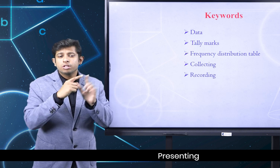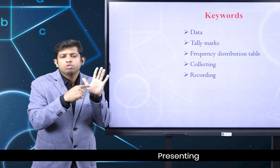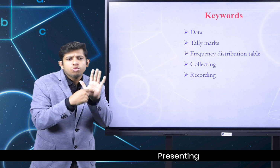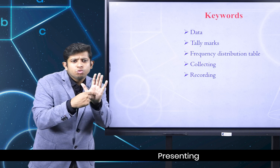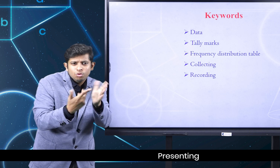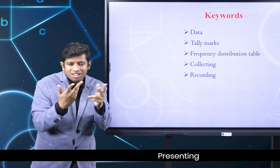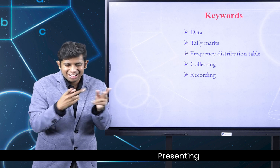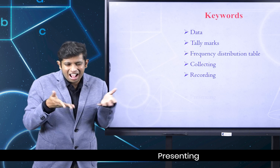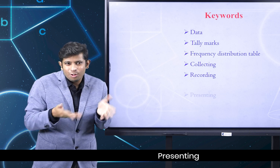presenting.